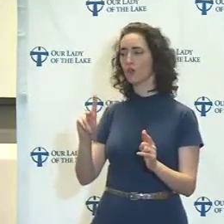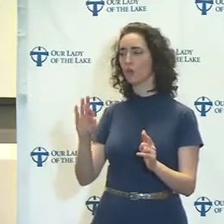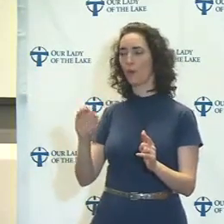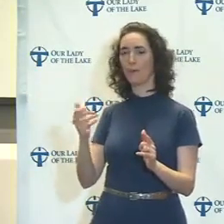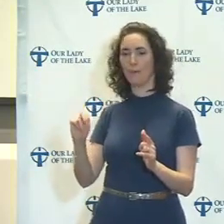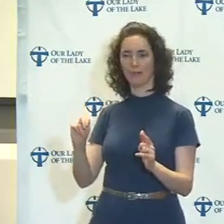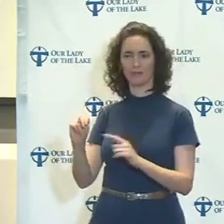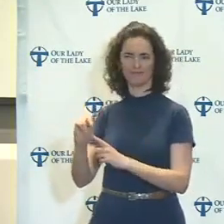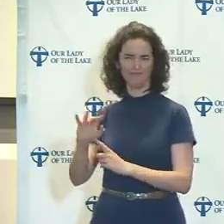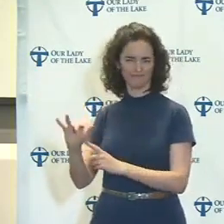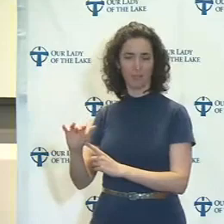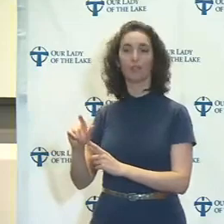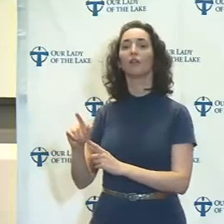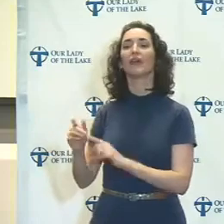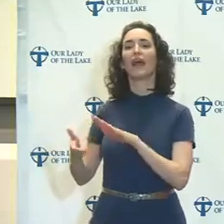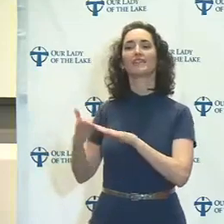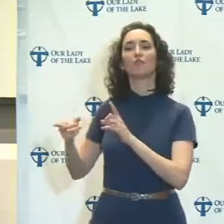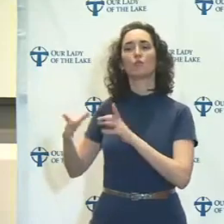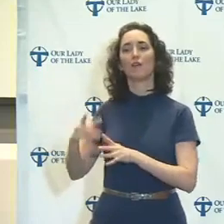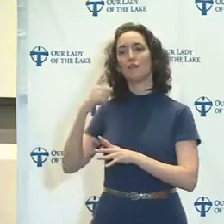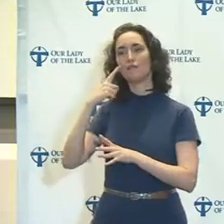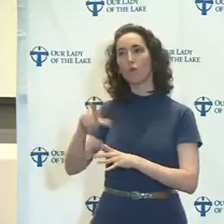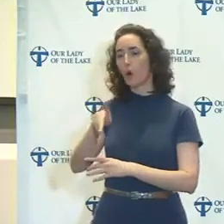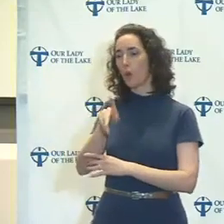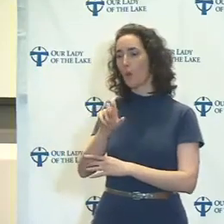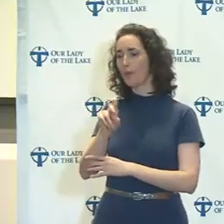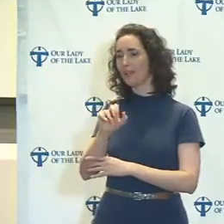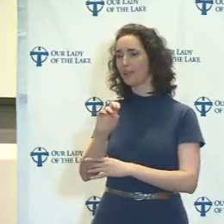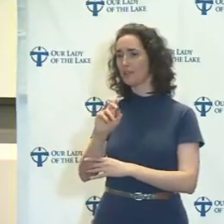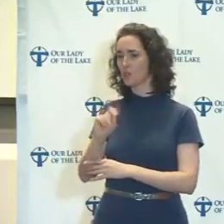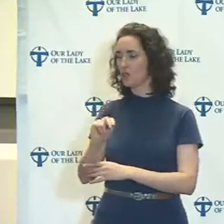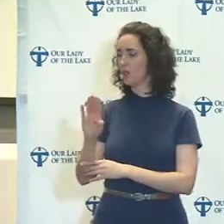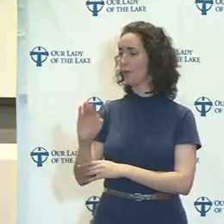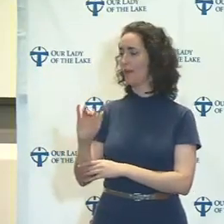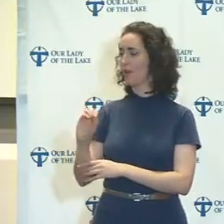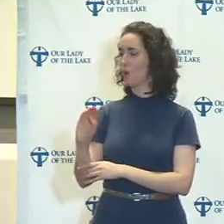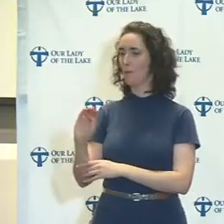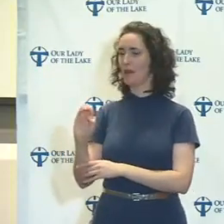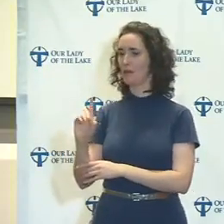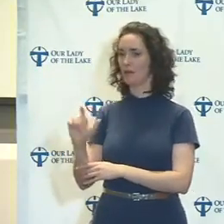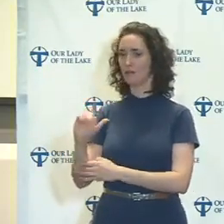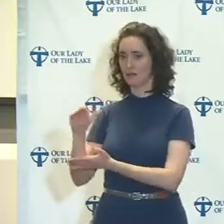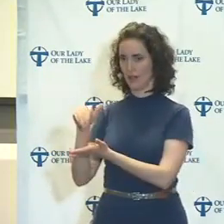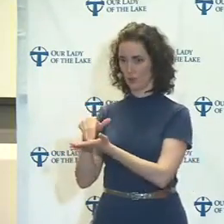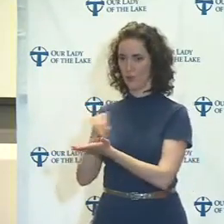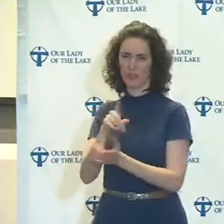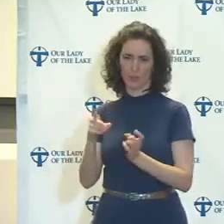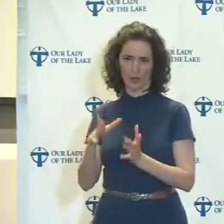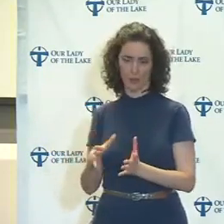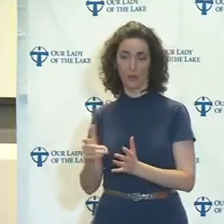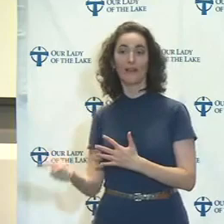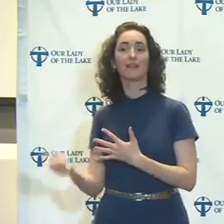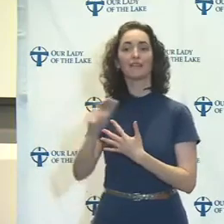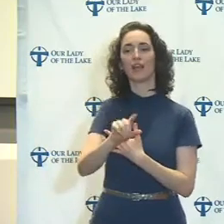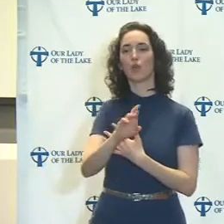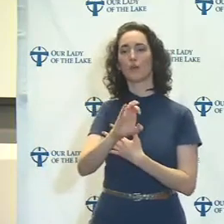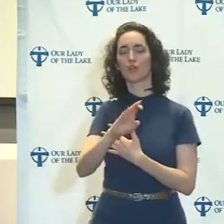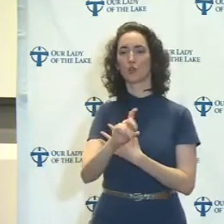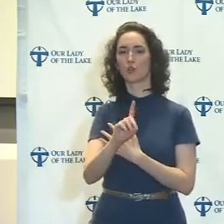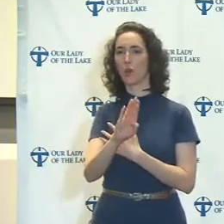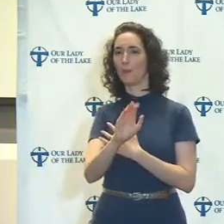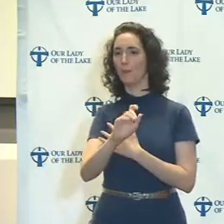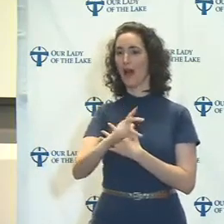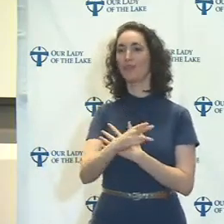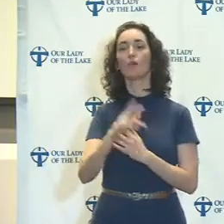the Executive Director of the Pennington Biomedical Center. He's going to be followed by Richard Bath, the President and CEO of the